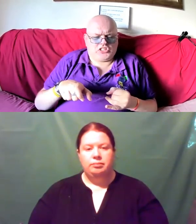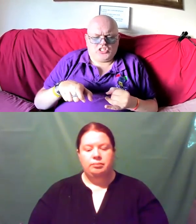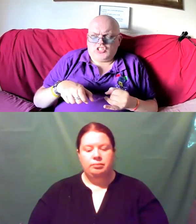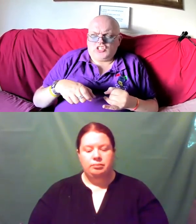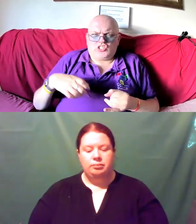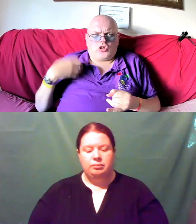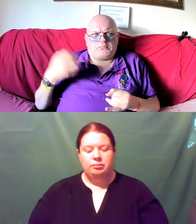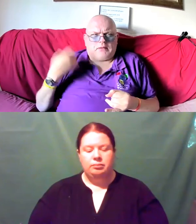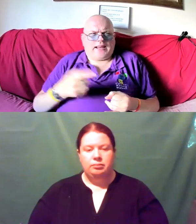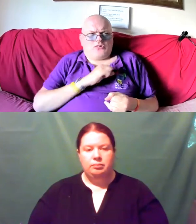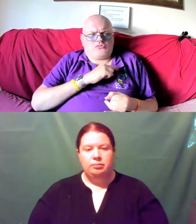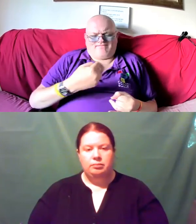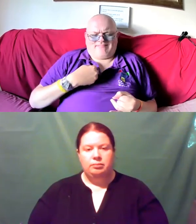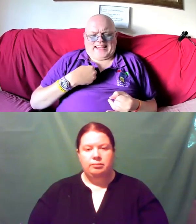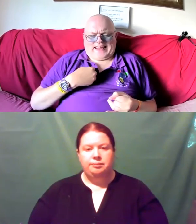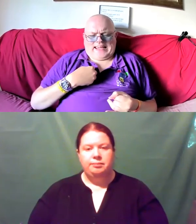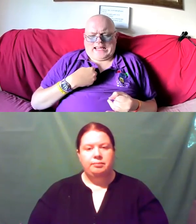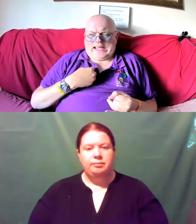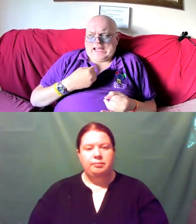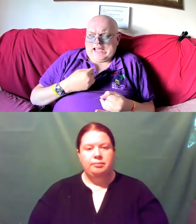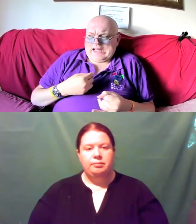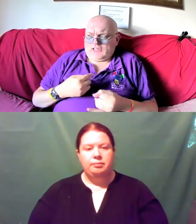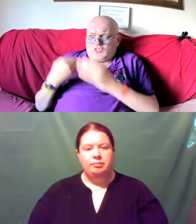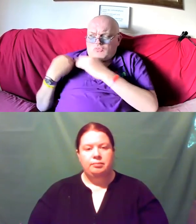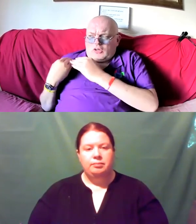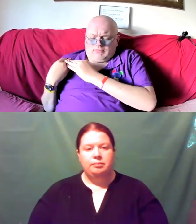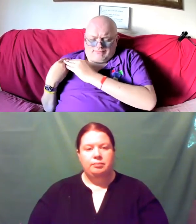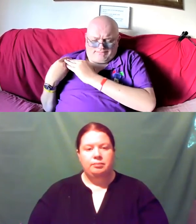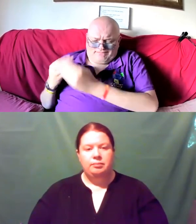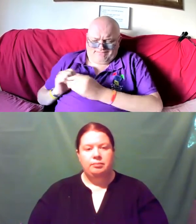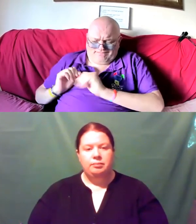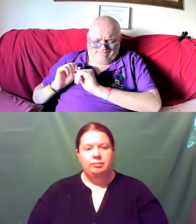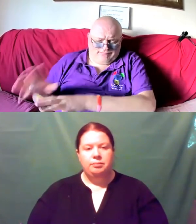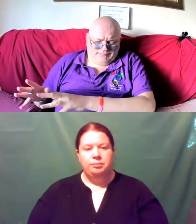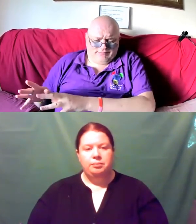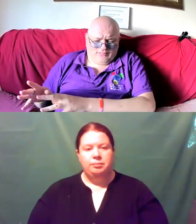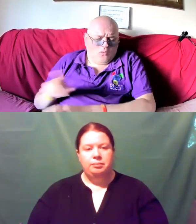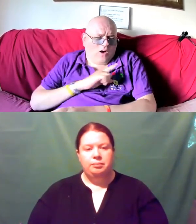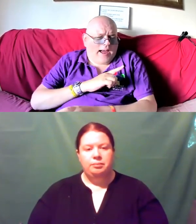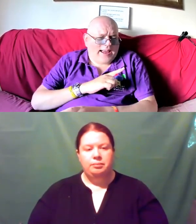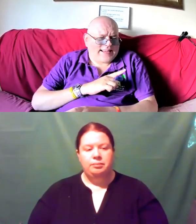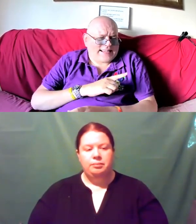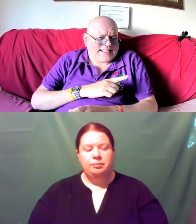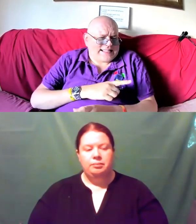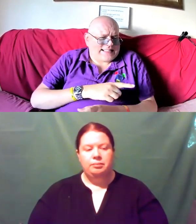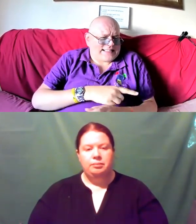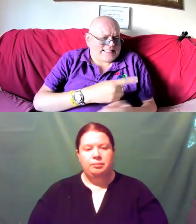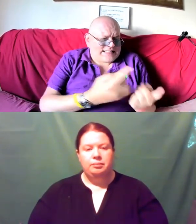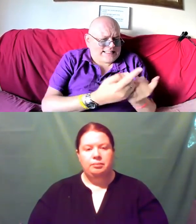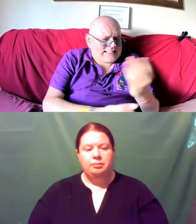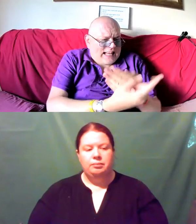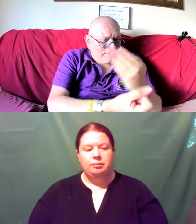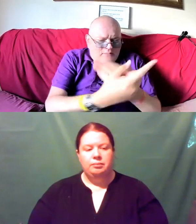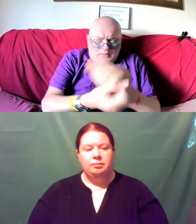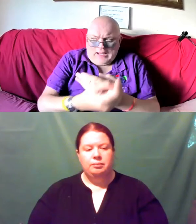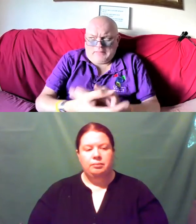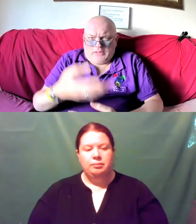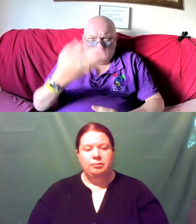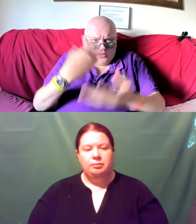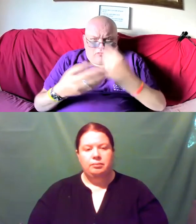me, because even at that point, I'd heard stories of that happening to people. So I went to the priest the following week and I said, I need you to